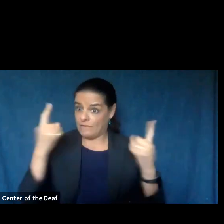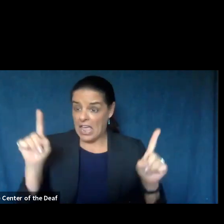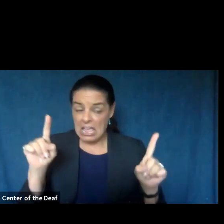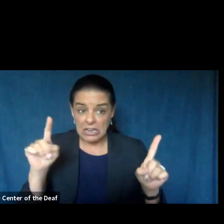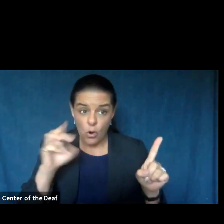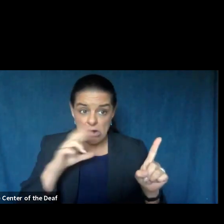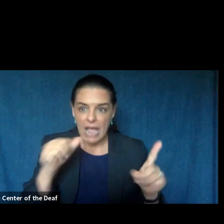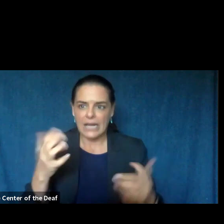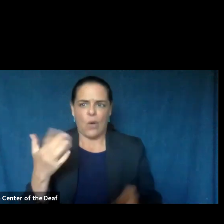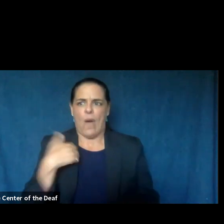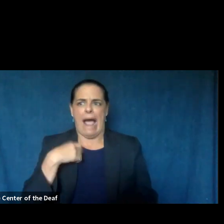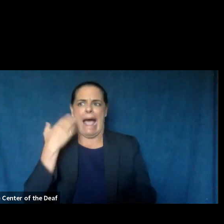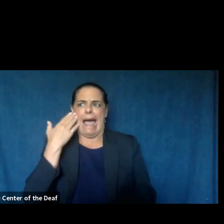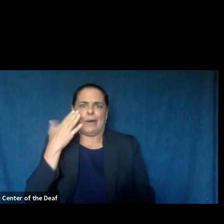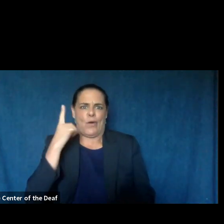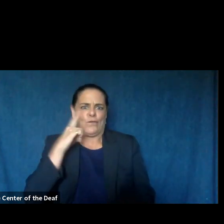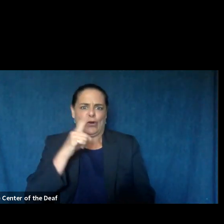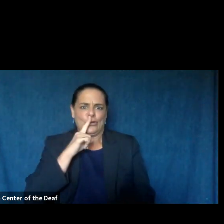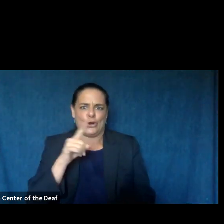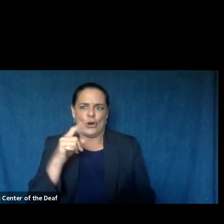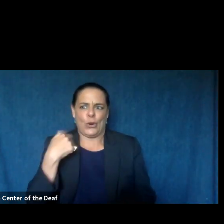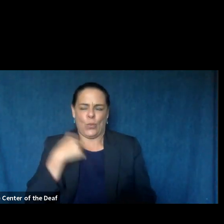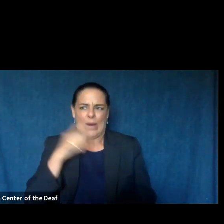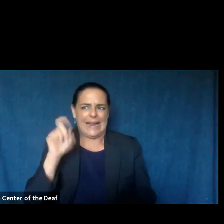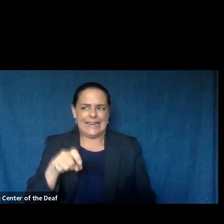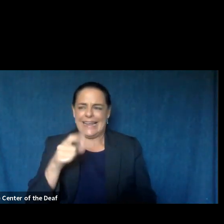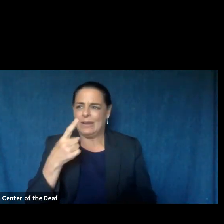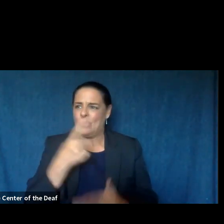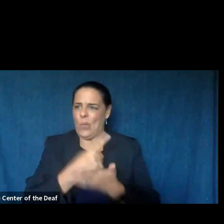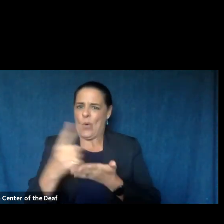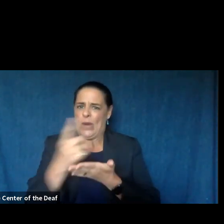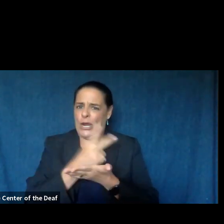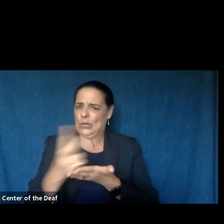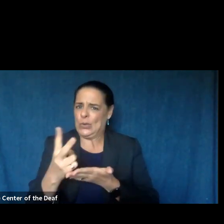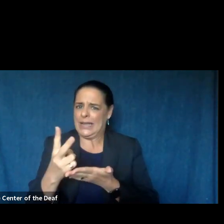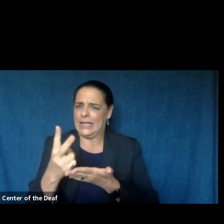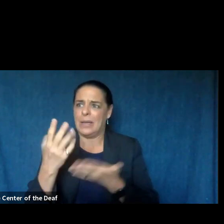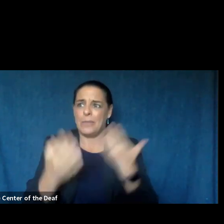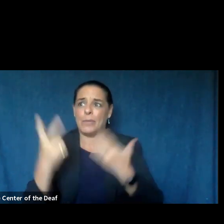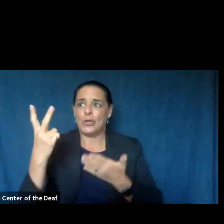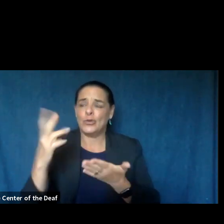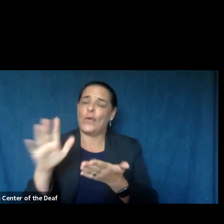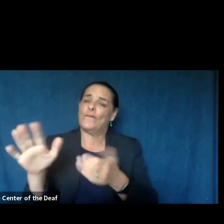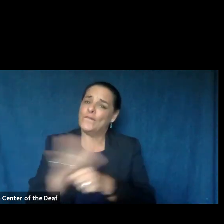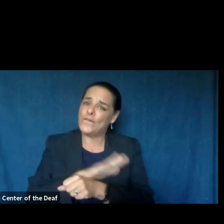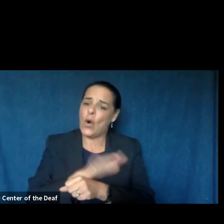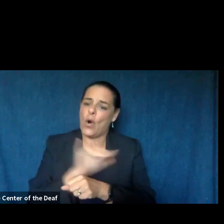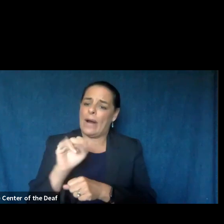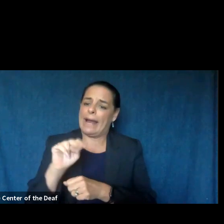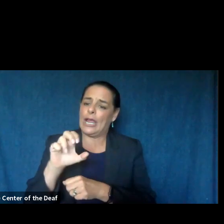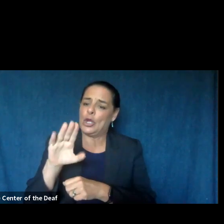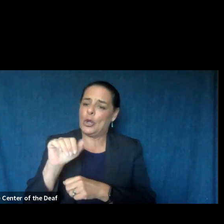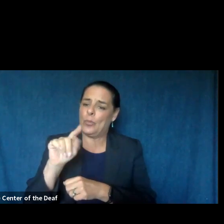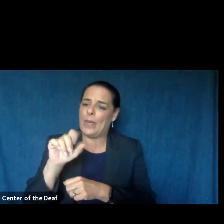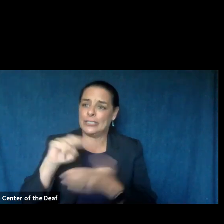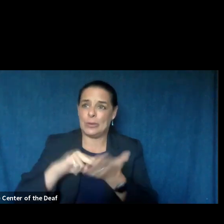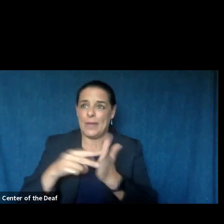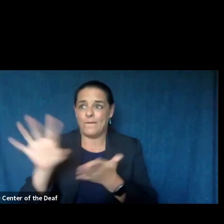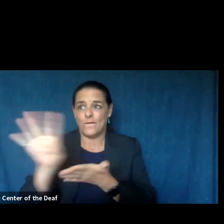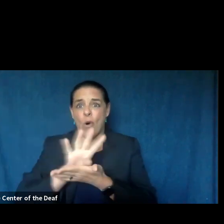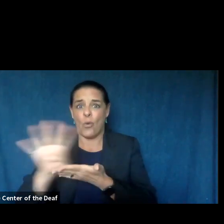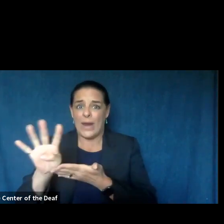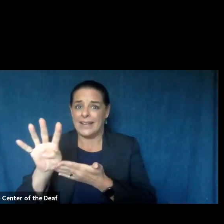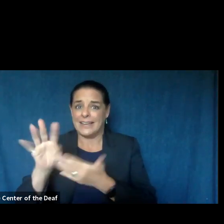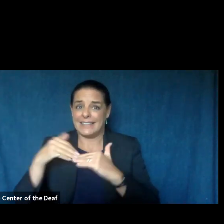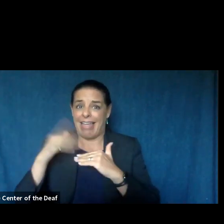all. We definitely need at least a couple of weeks, probably 2 full incubation periods at a minimum, which would be 4 weeks,